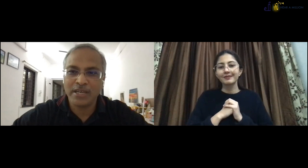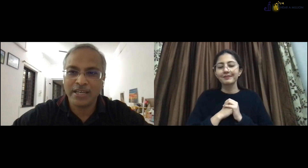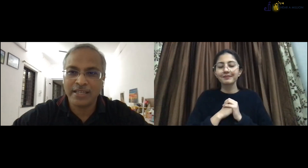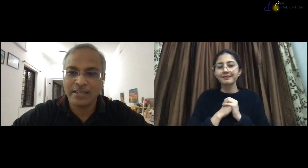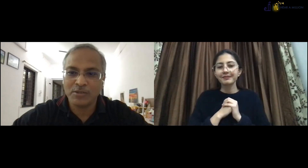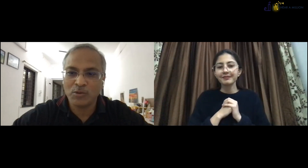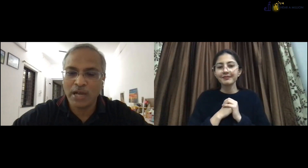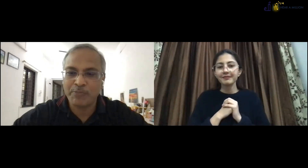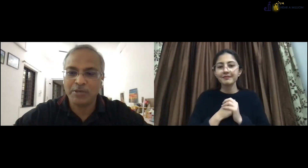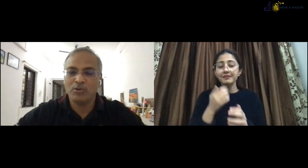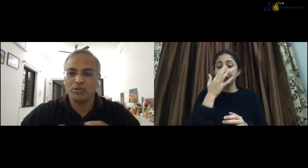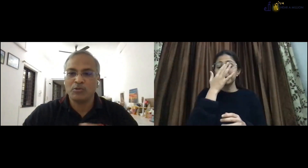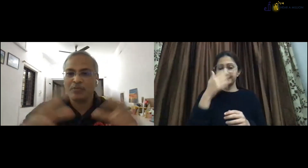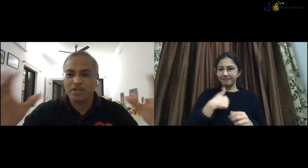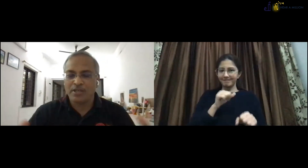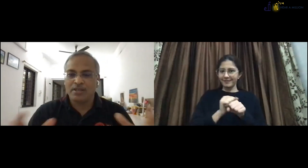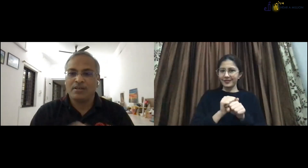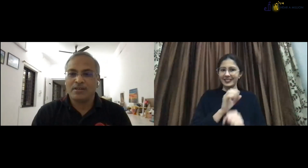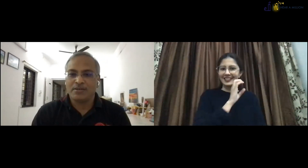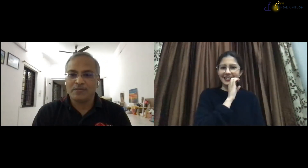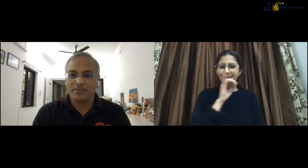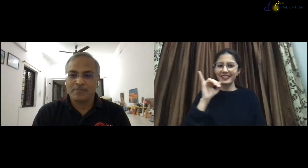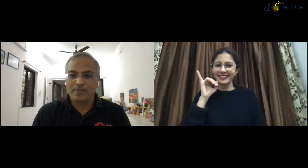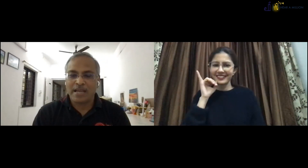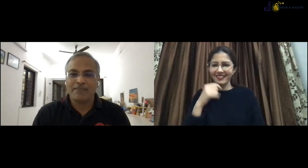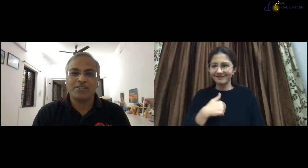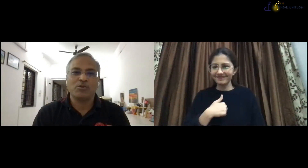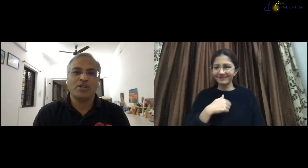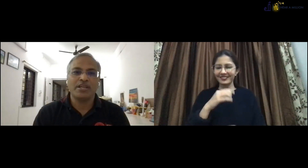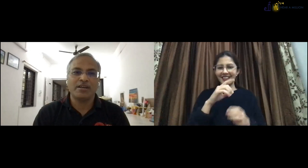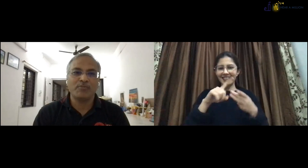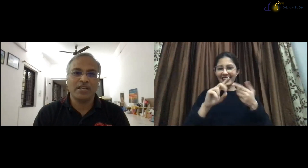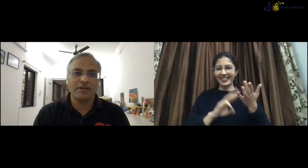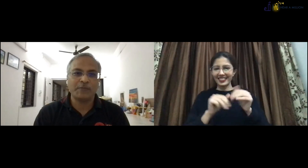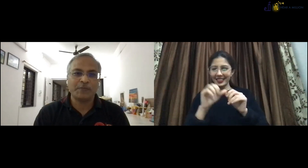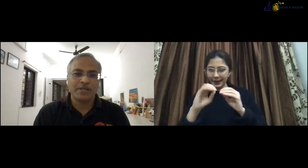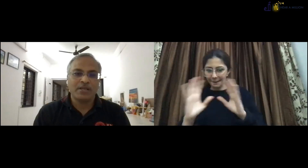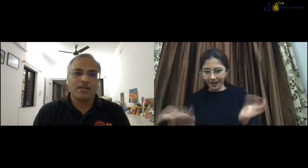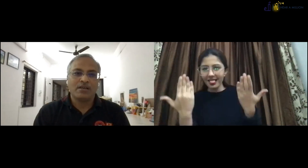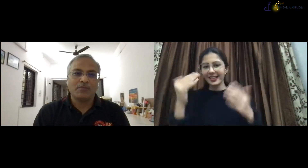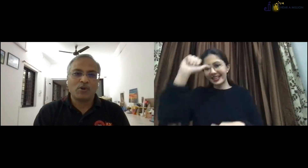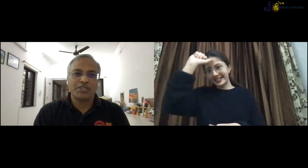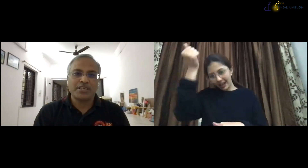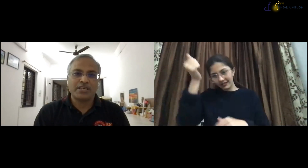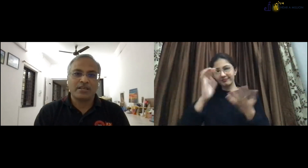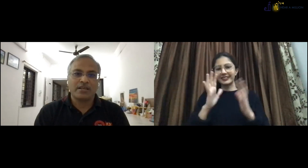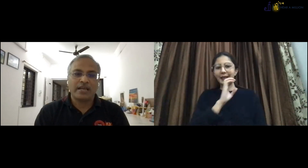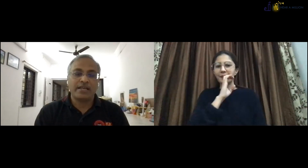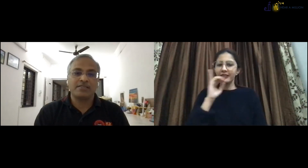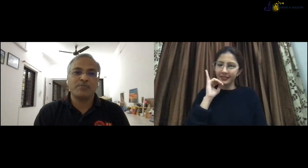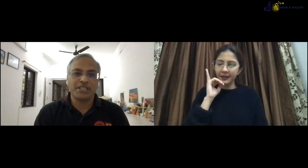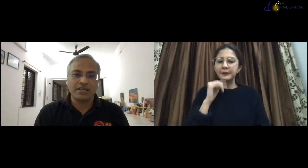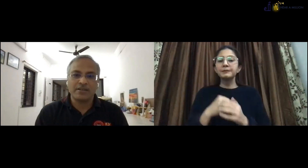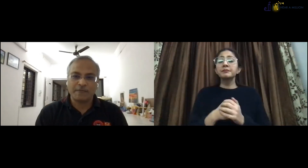as Enable India, I think so happy to also have this whole Here a Million